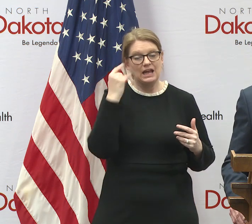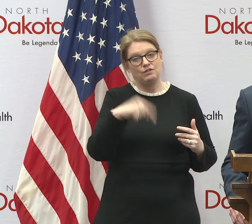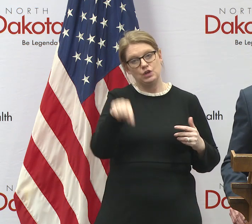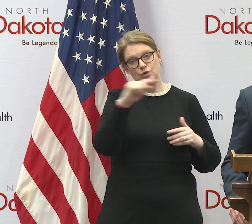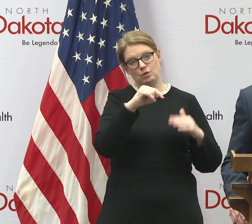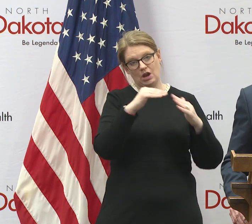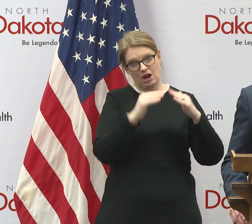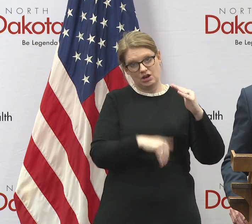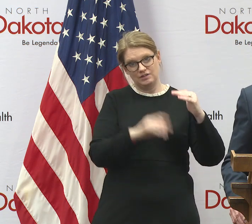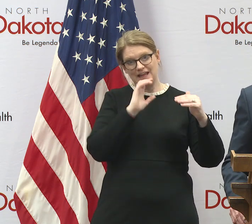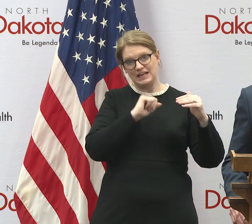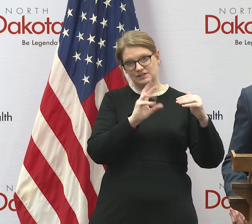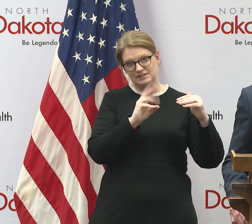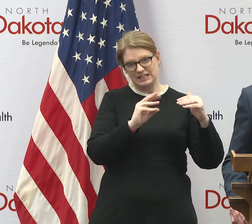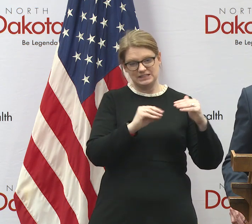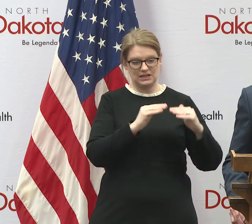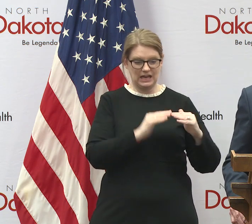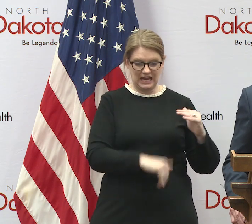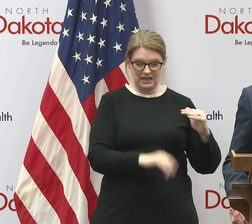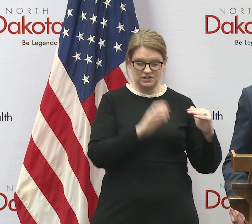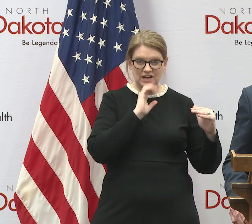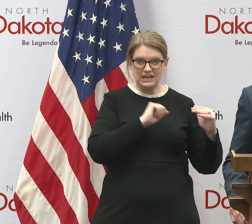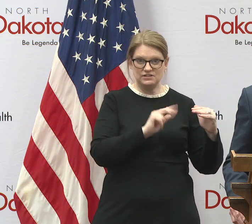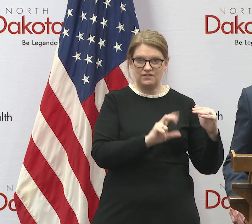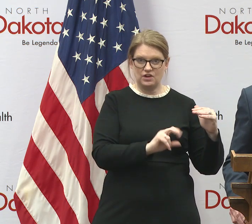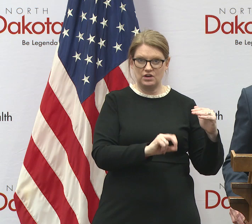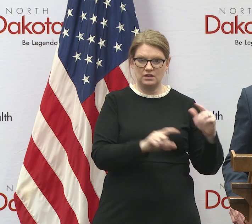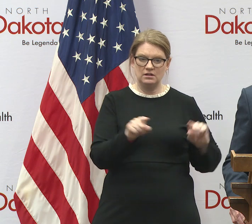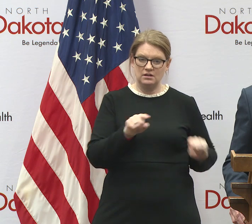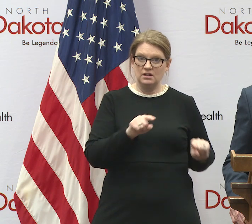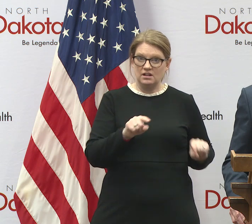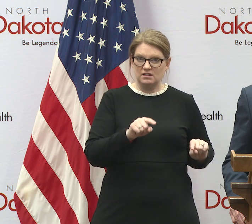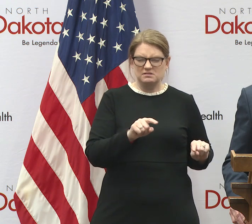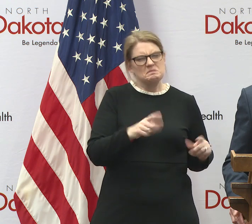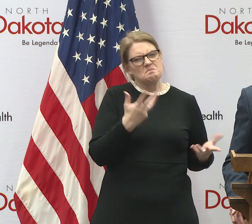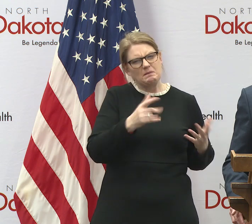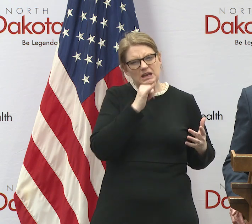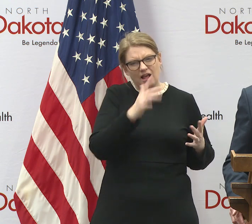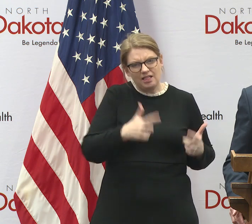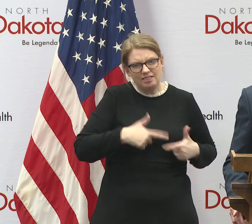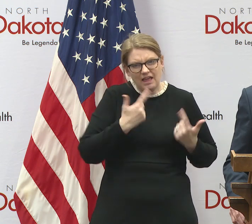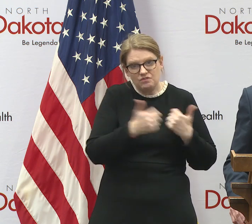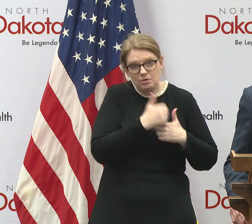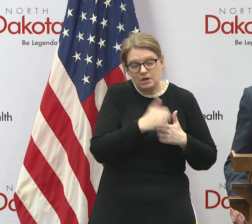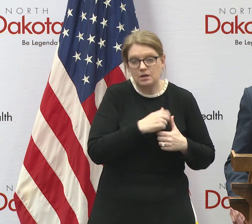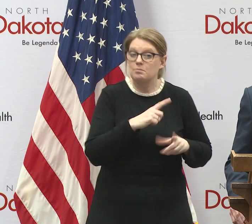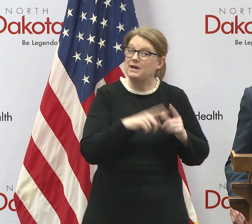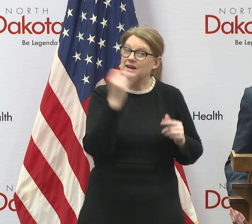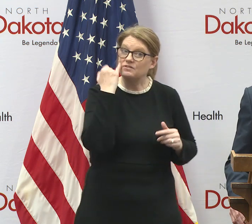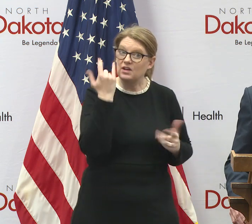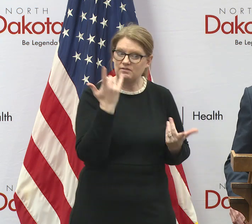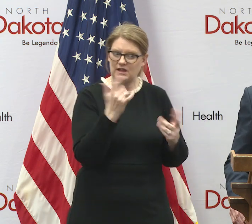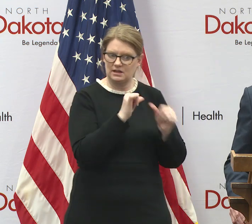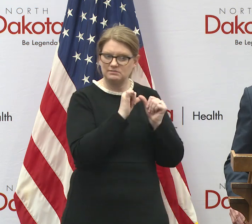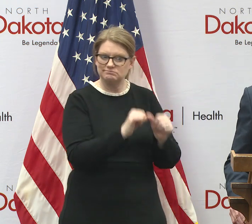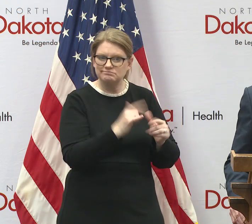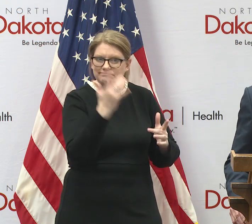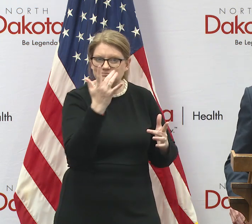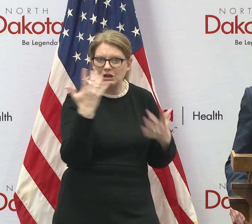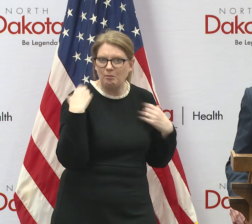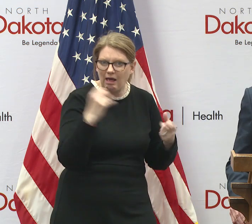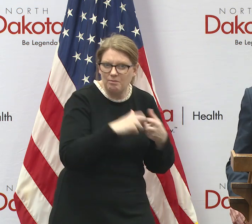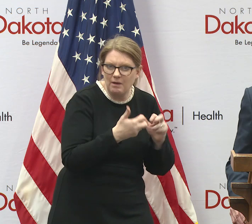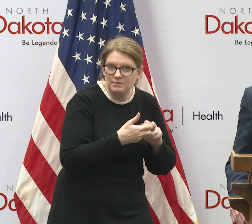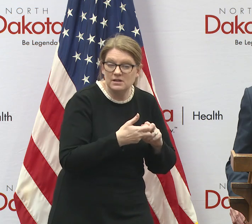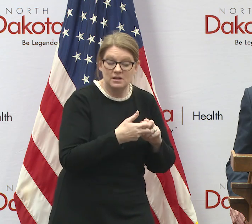age of 60 or under the age of 30 and you have this may not be life-threatening to you unless you have an underlying chronic disease, but you do have the ability